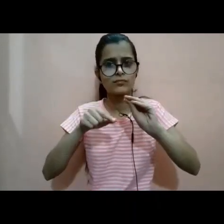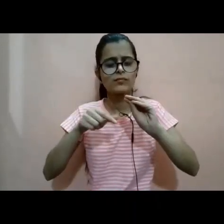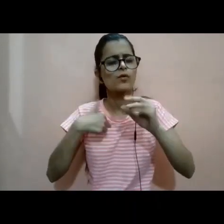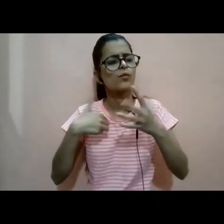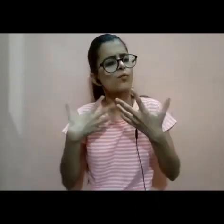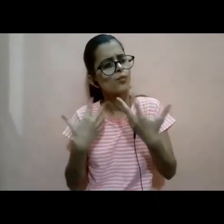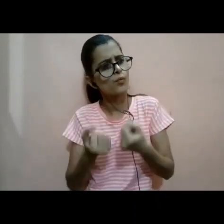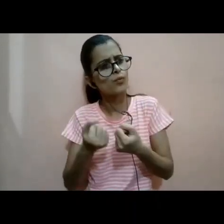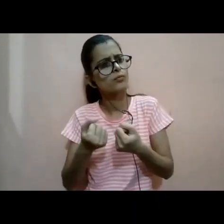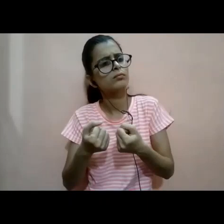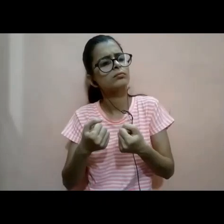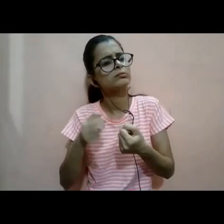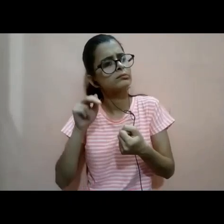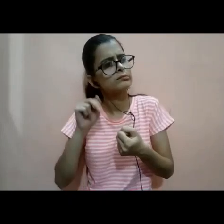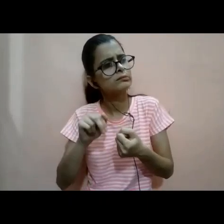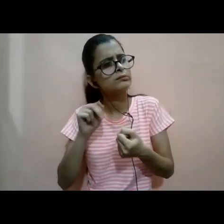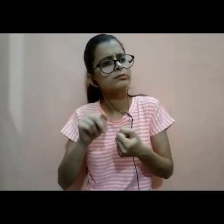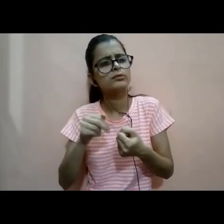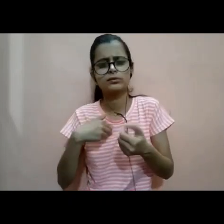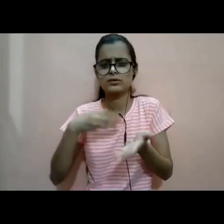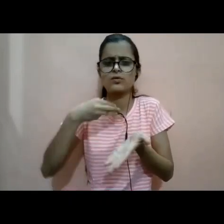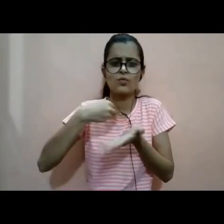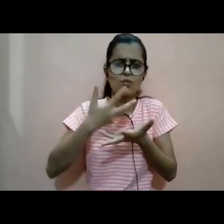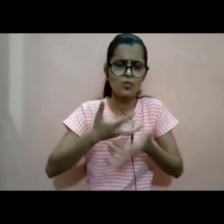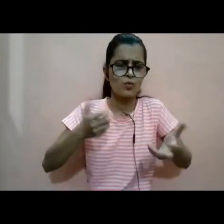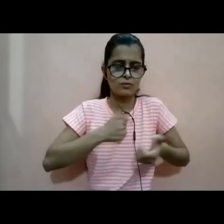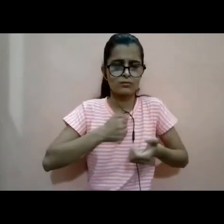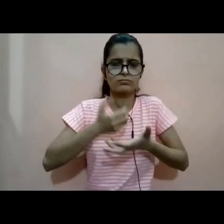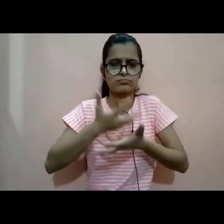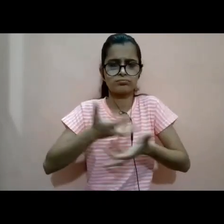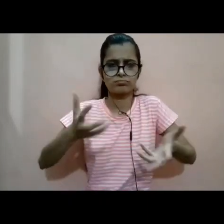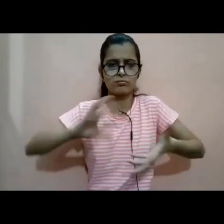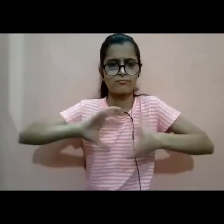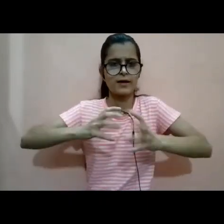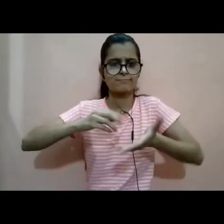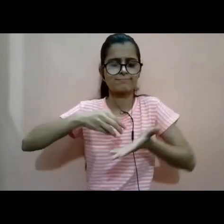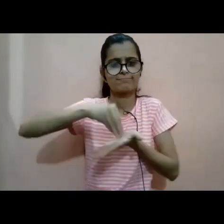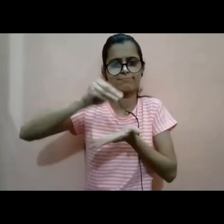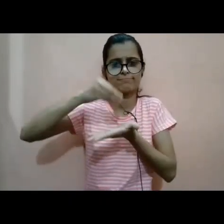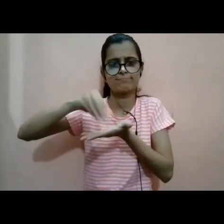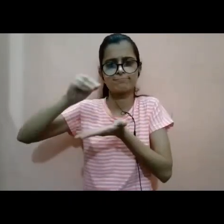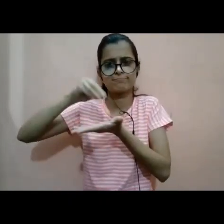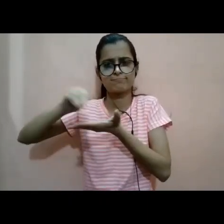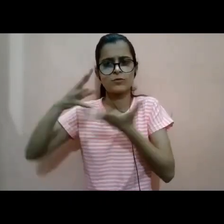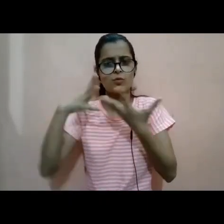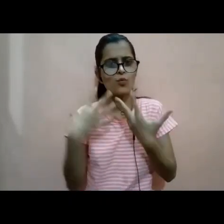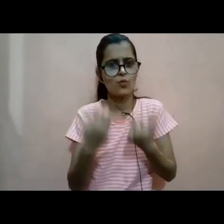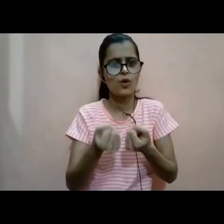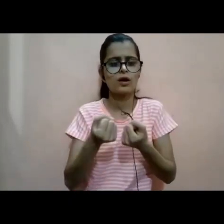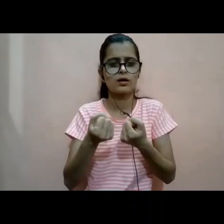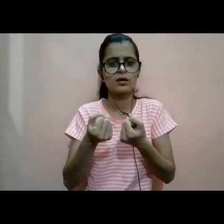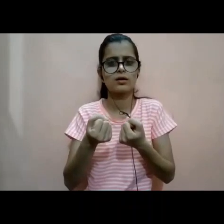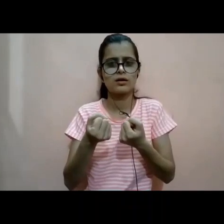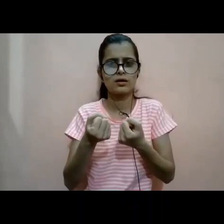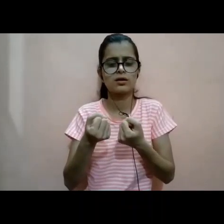to sell their products, but they sell them through